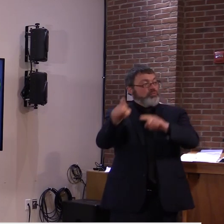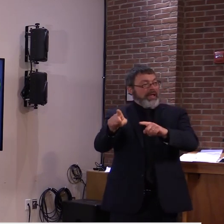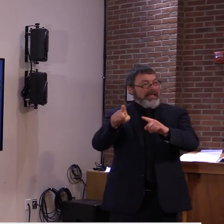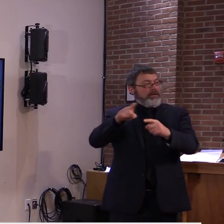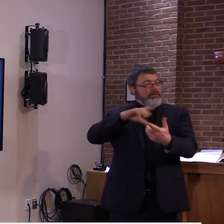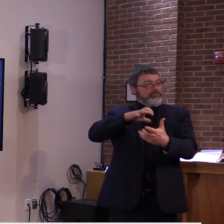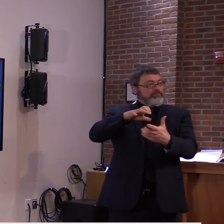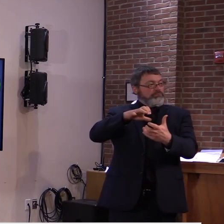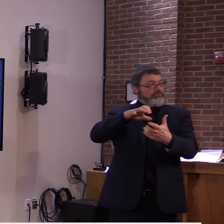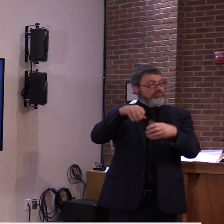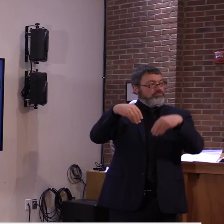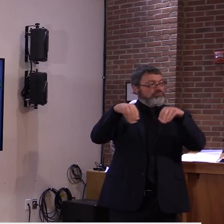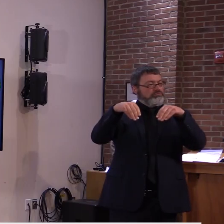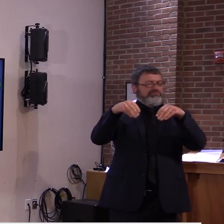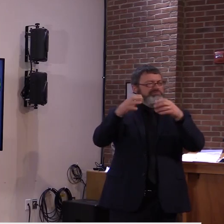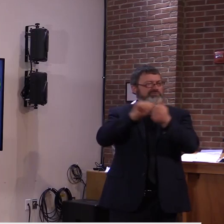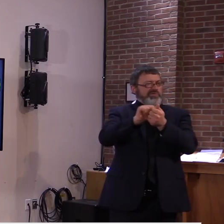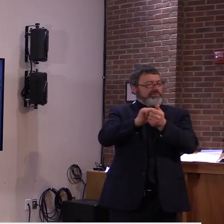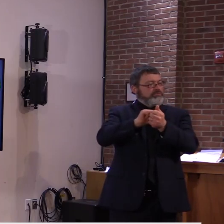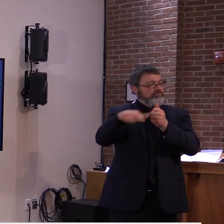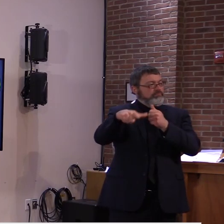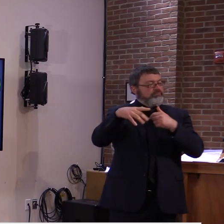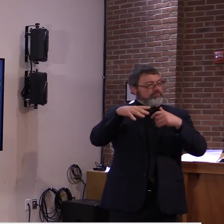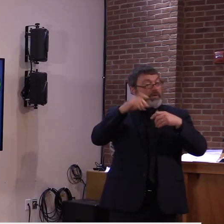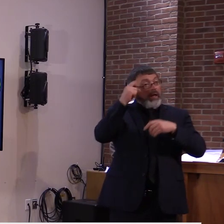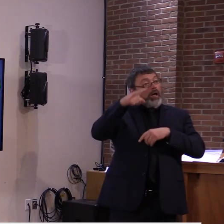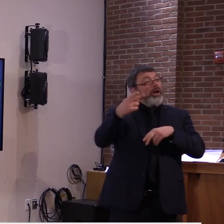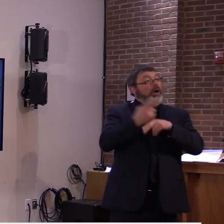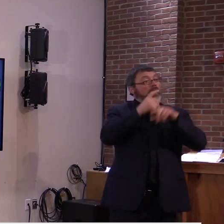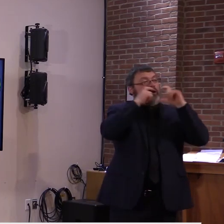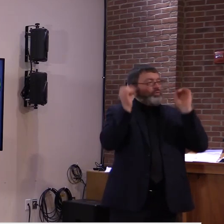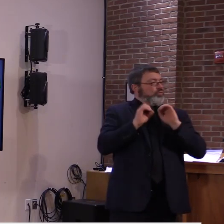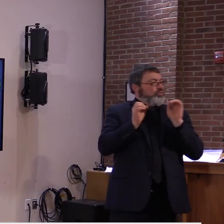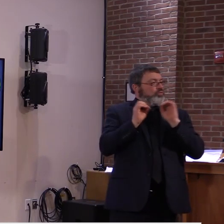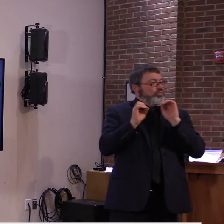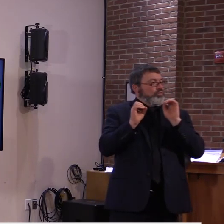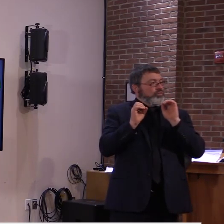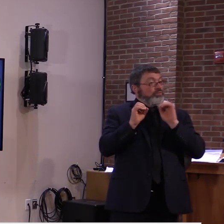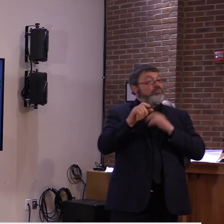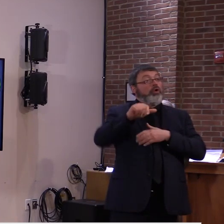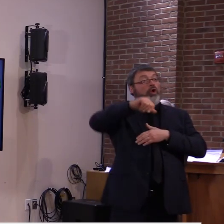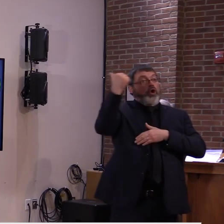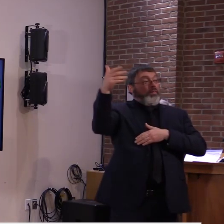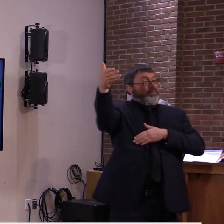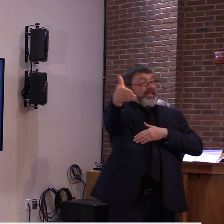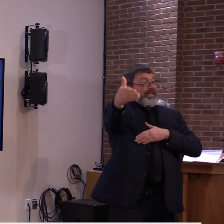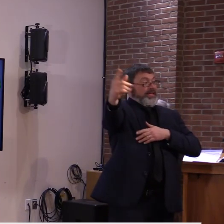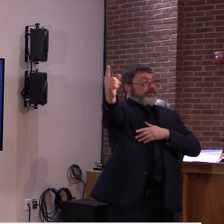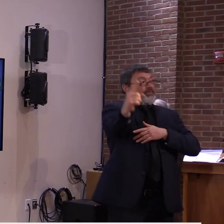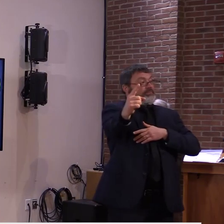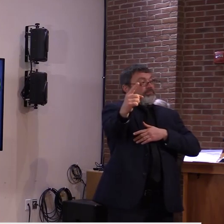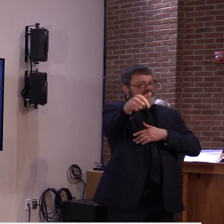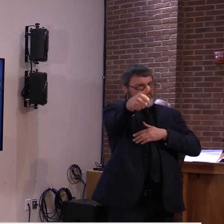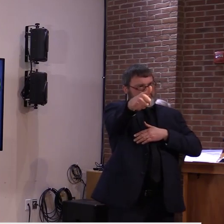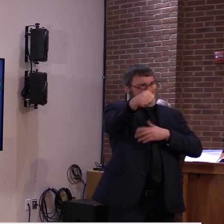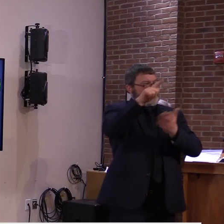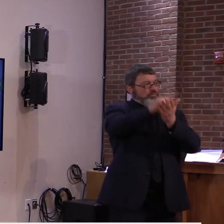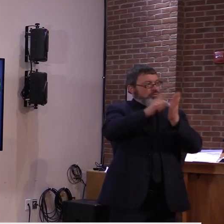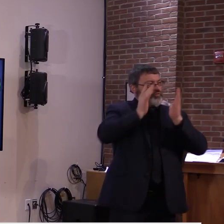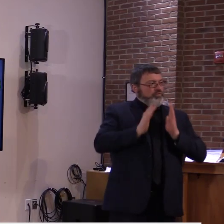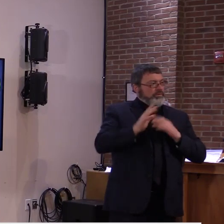a mom who ran for a Chittenden County State Senate seat reported on social media recently that when she and her children were at a laundromat,